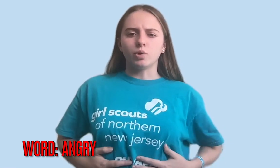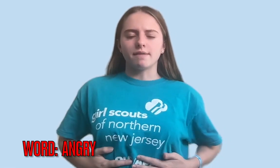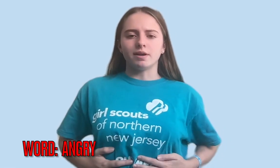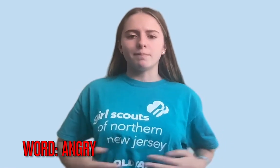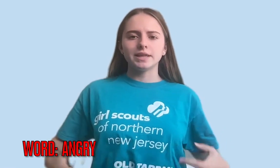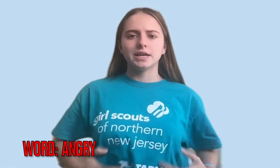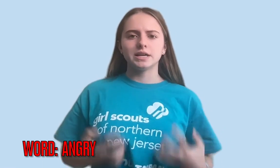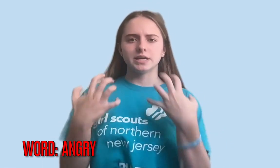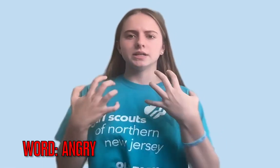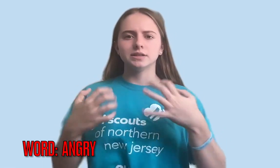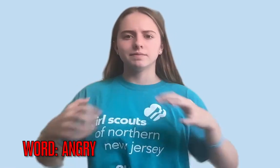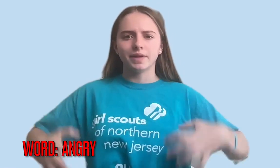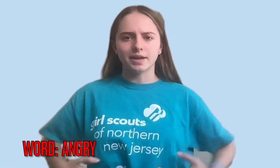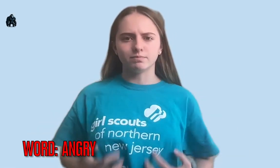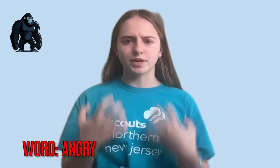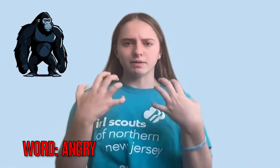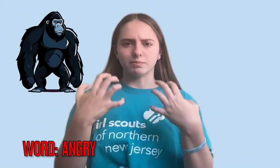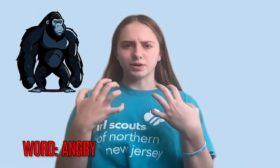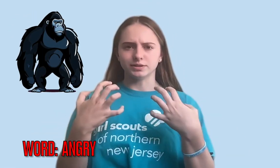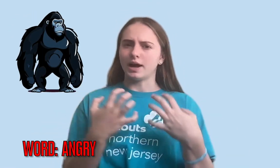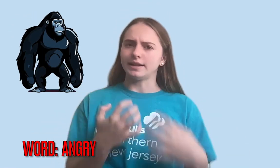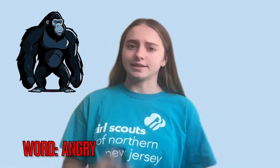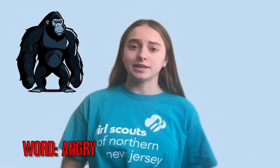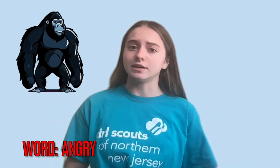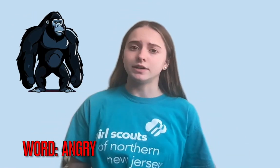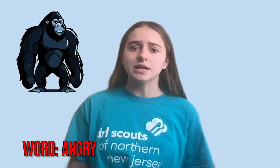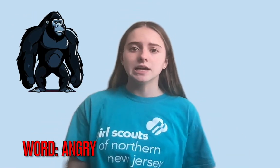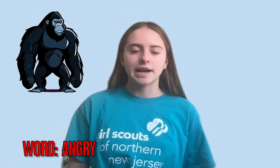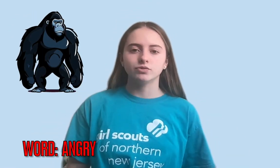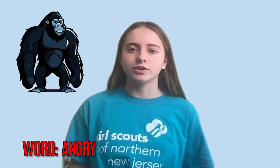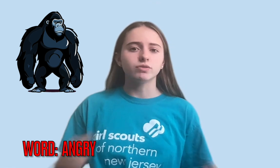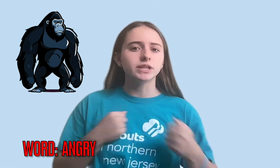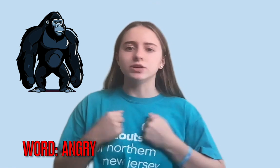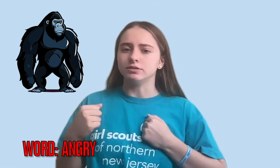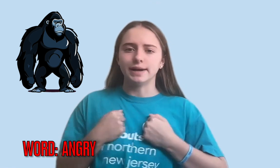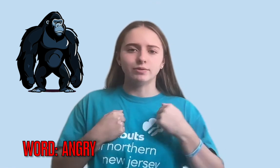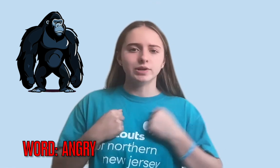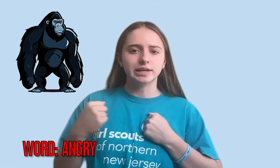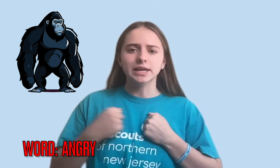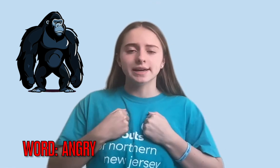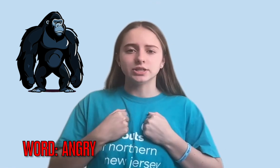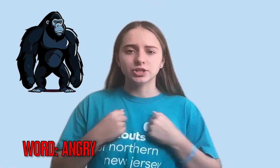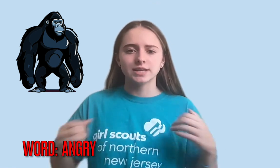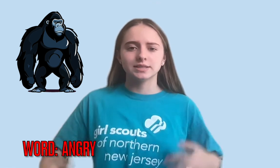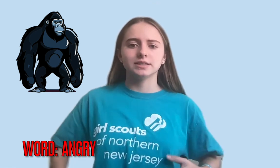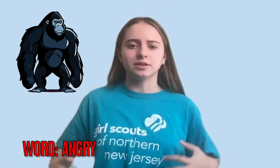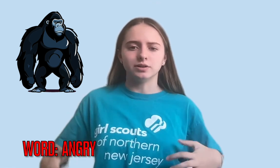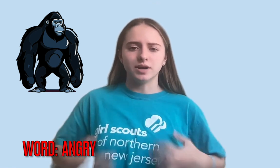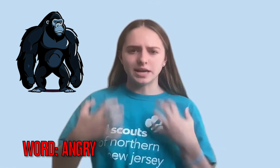of your belly area and bring them upwards. I like to think of a angry gorilla who's pounding its chest. So